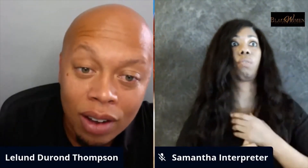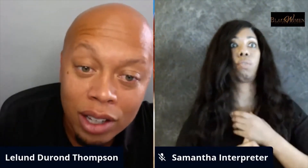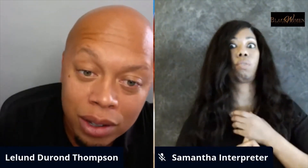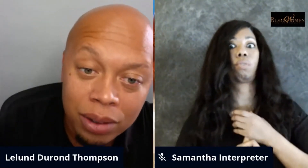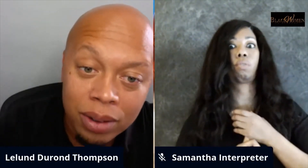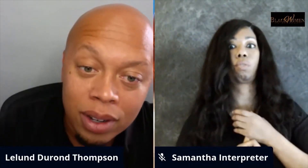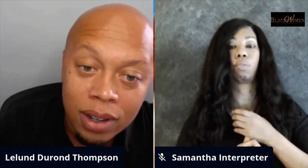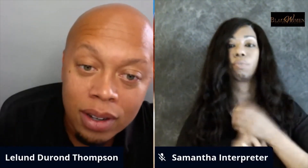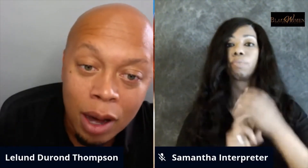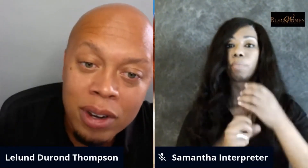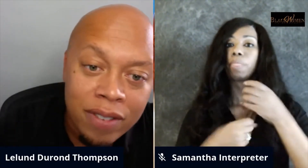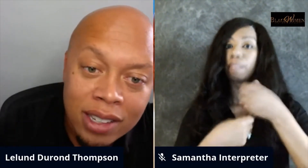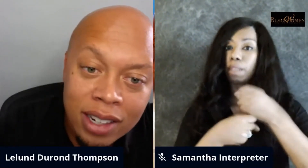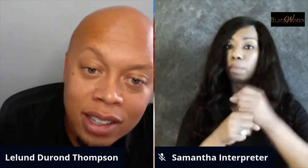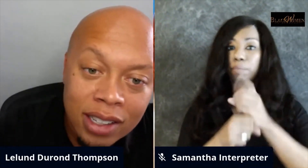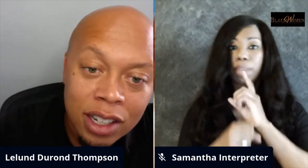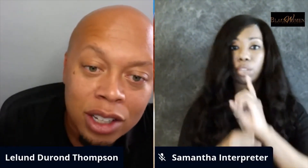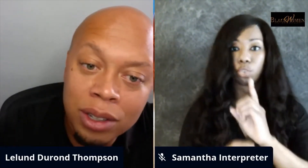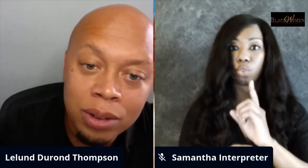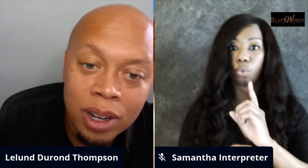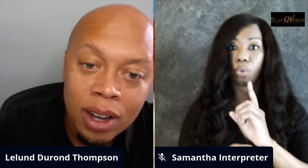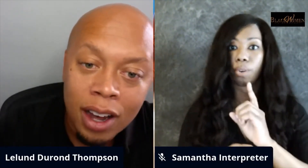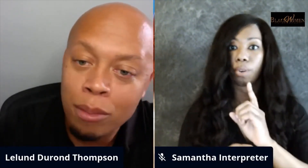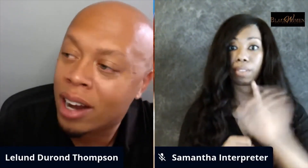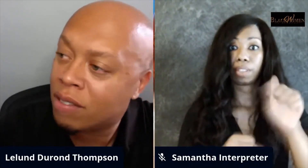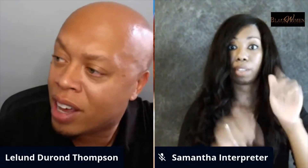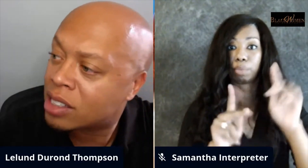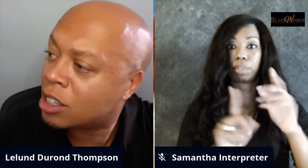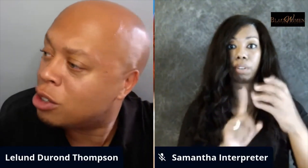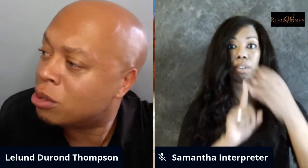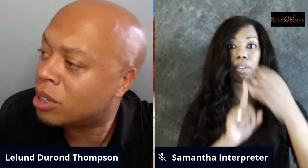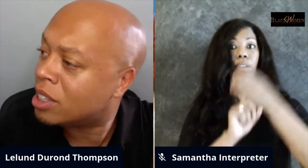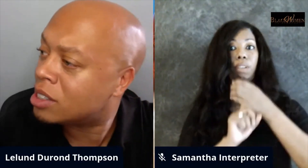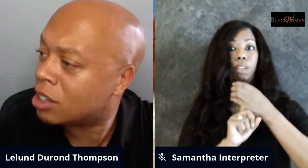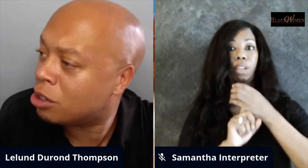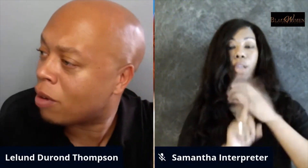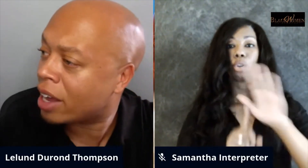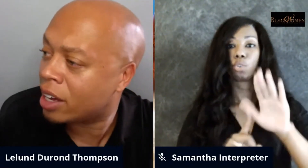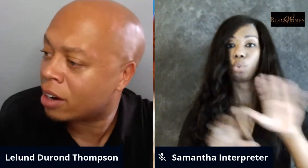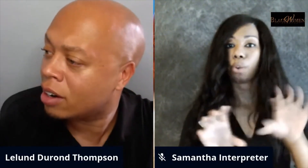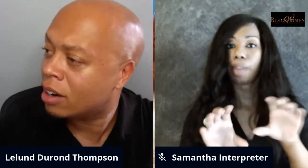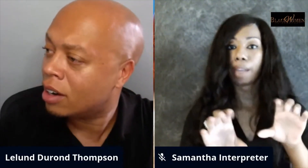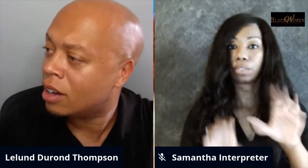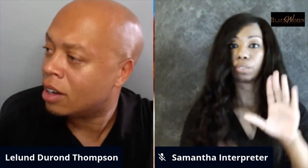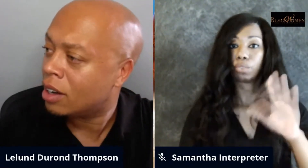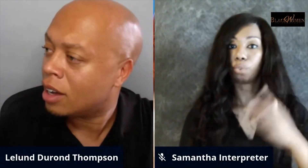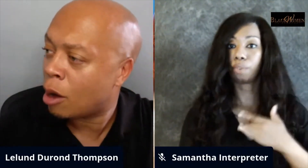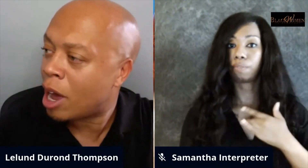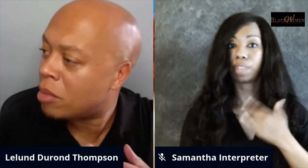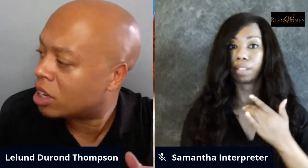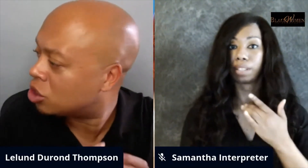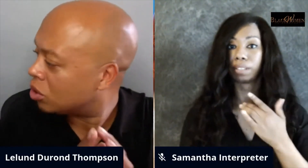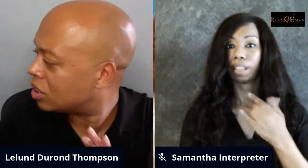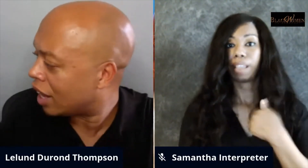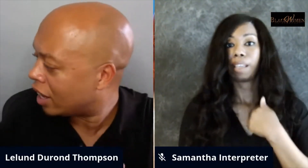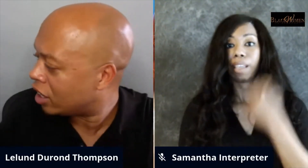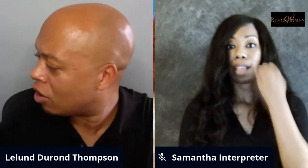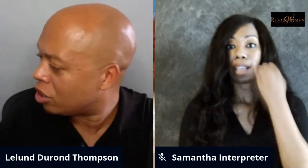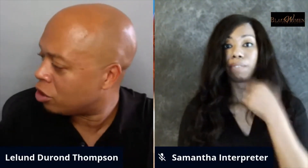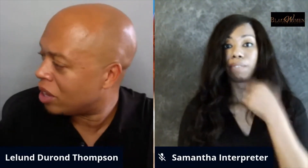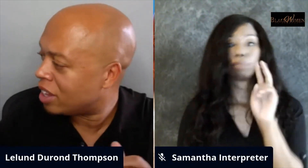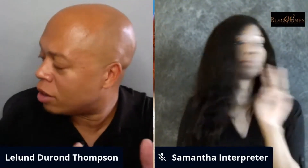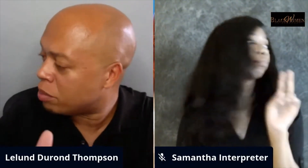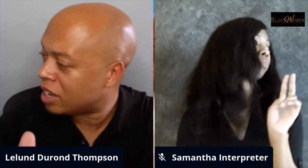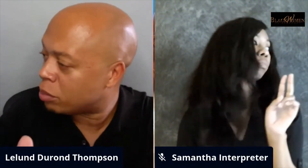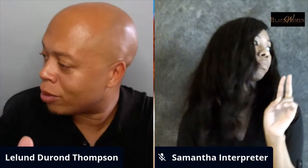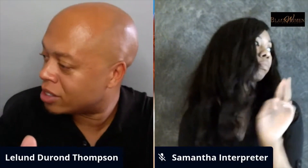lands on you. I'm investing this in you. I'm not investing this in you right here. I'm not making sure it's landing on